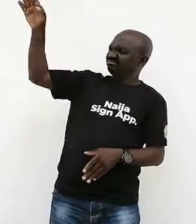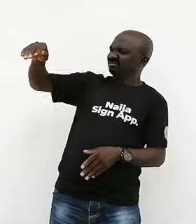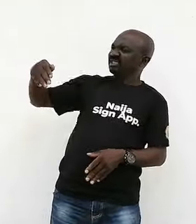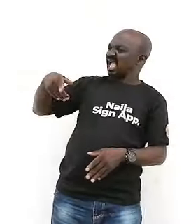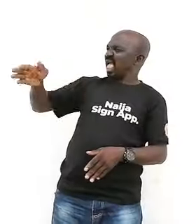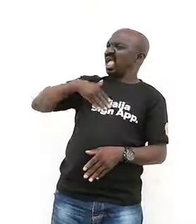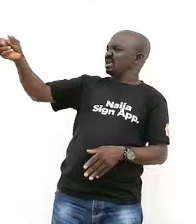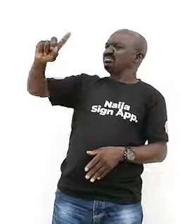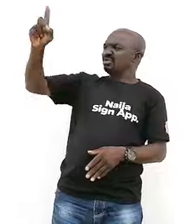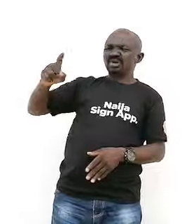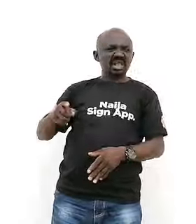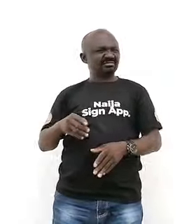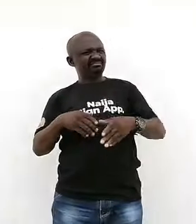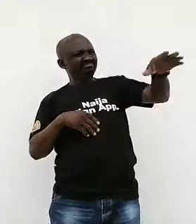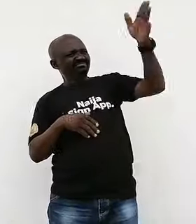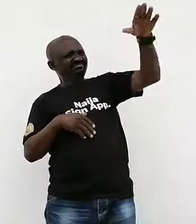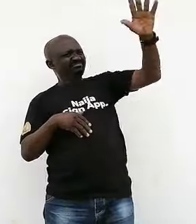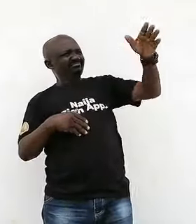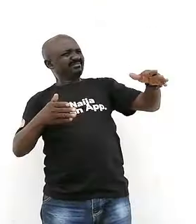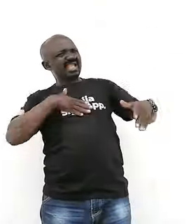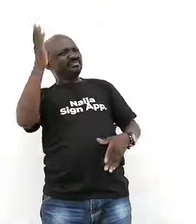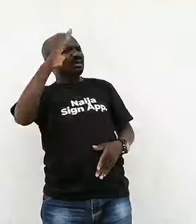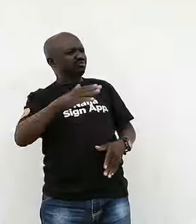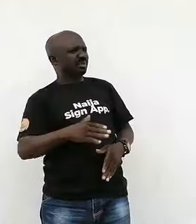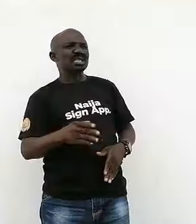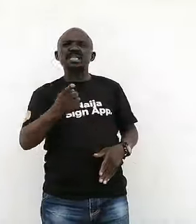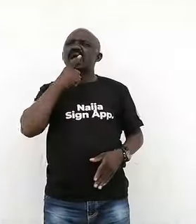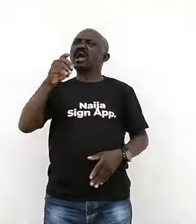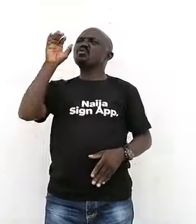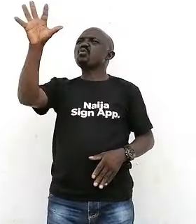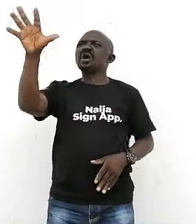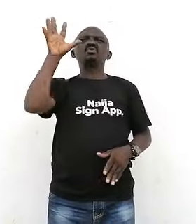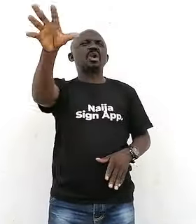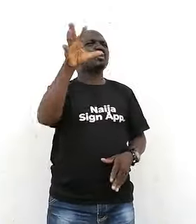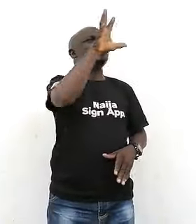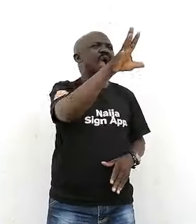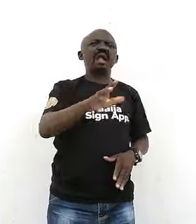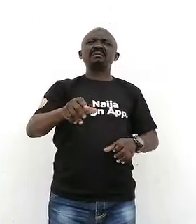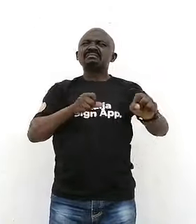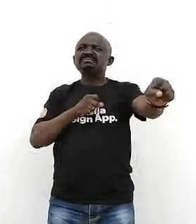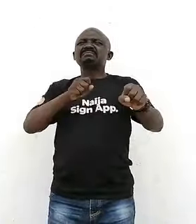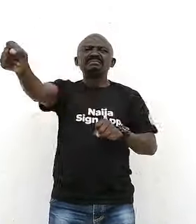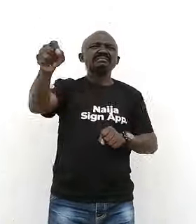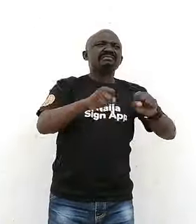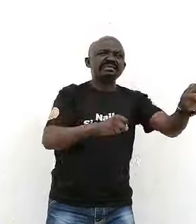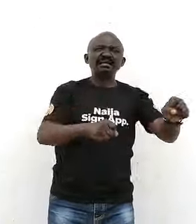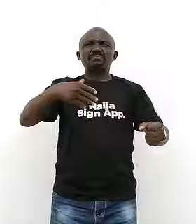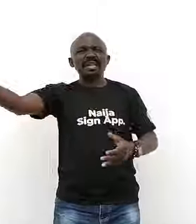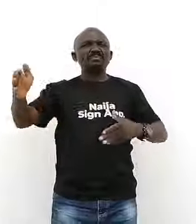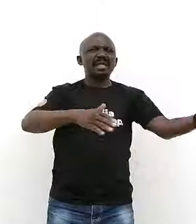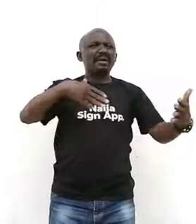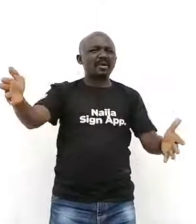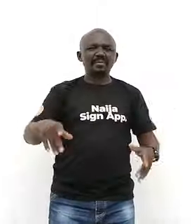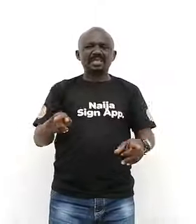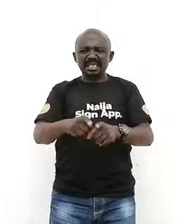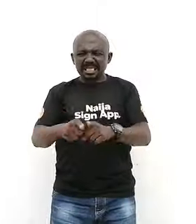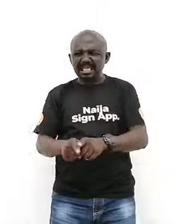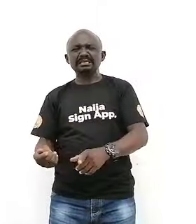things that started happening is seeing the young people in Nigeria coming together beyond all of these linguistic